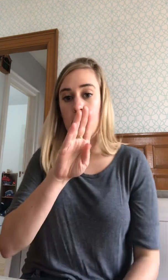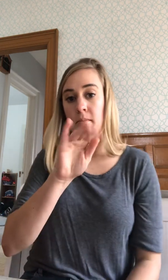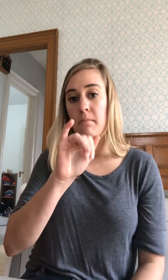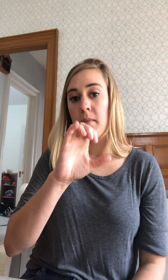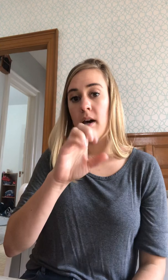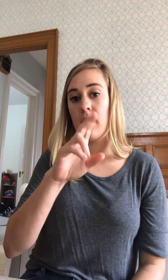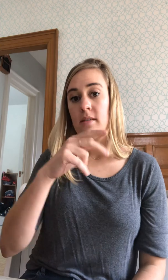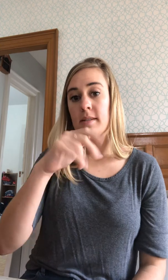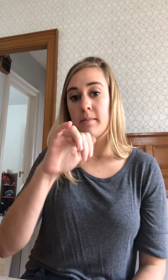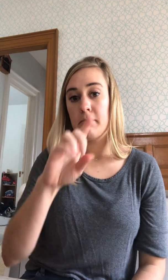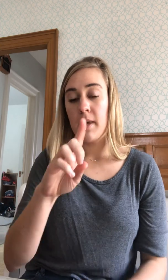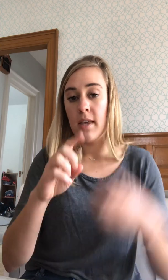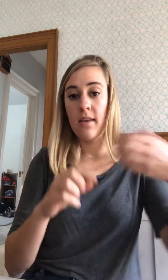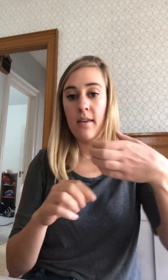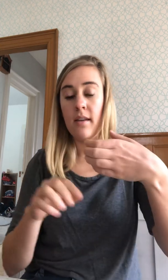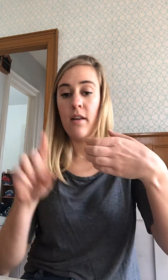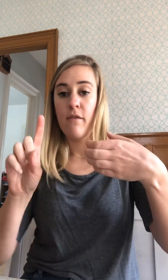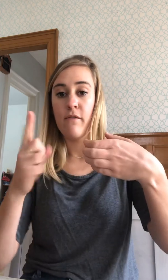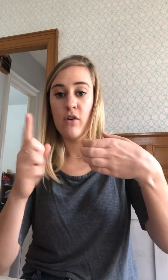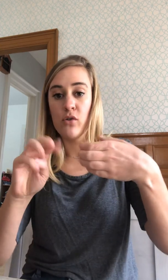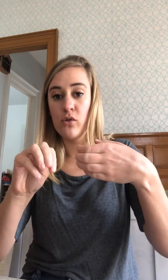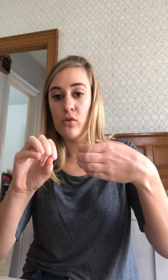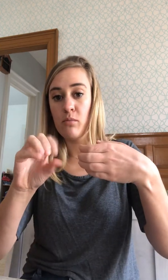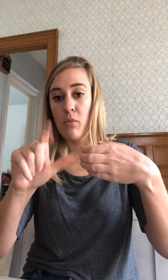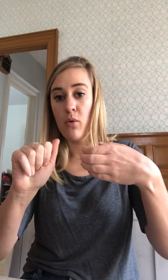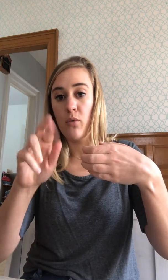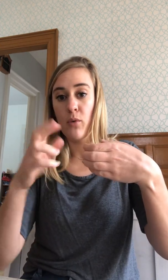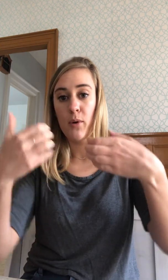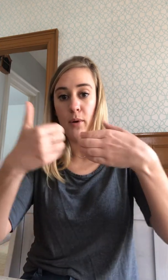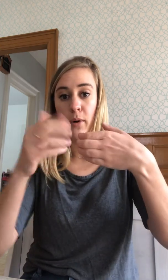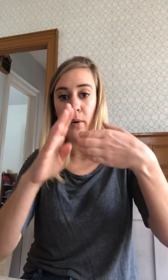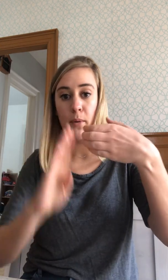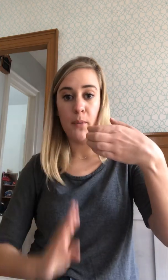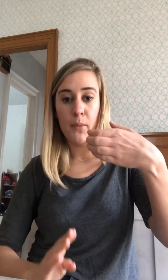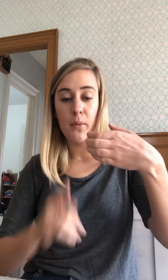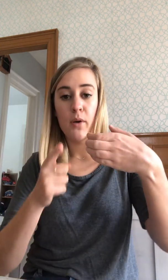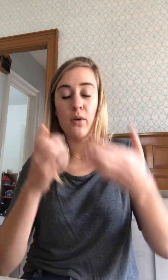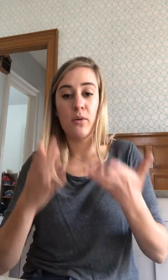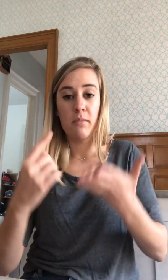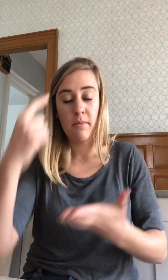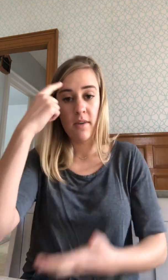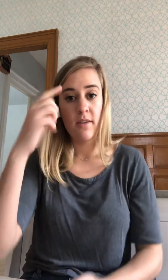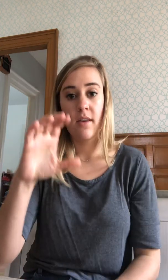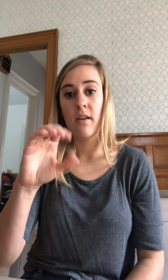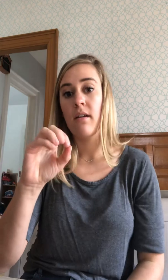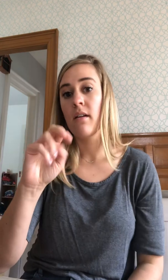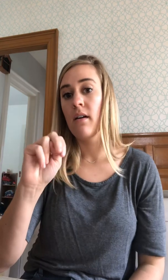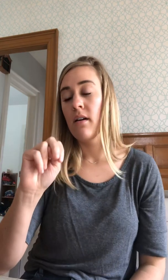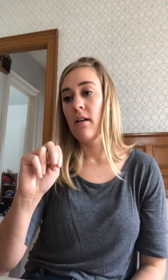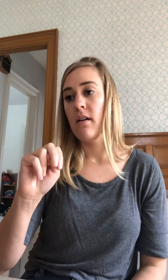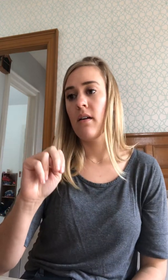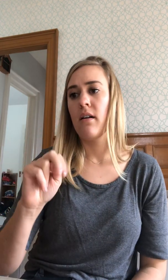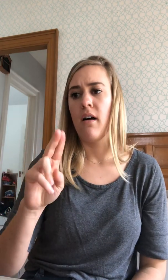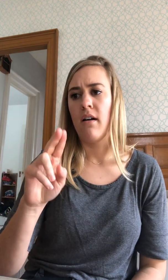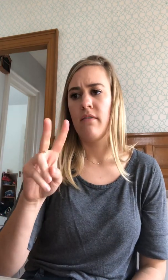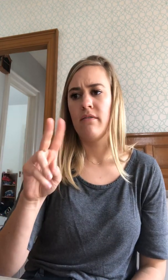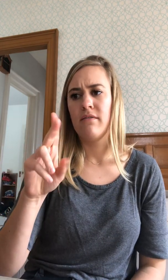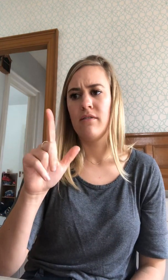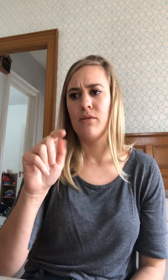tooth. And it looks like there's two fracture lines, so you might think that's a comminuted fracture, but it's actually not in this case. And the reason it's not